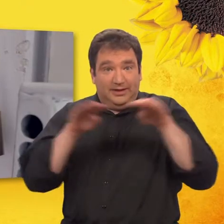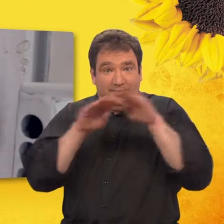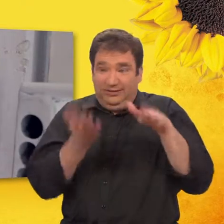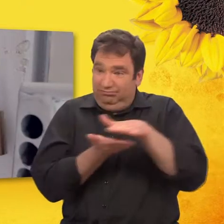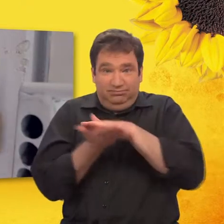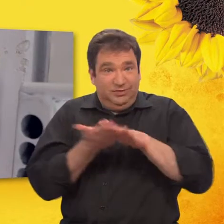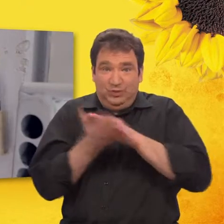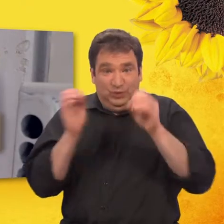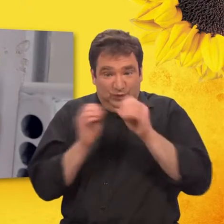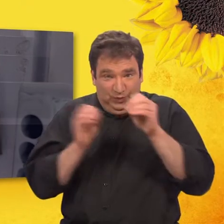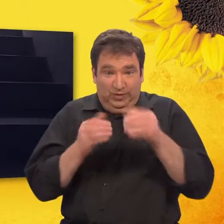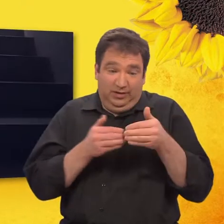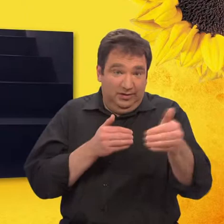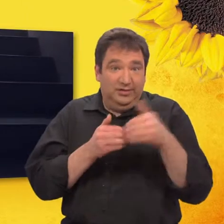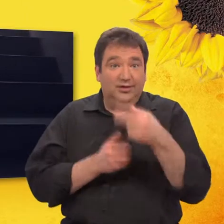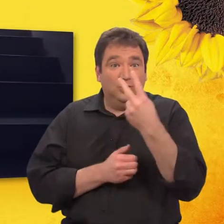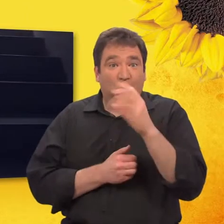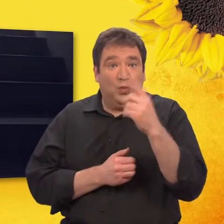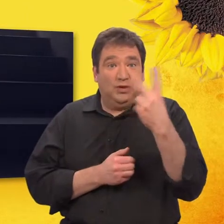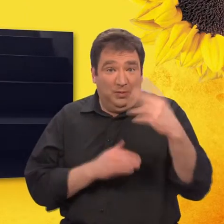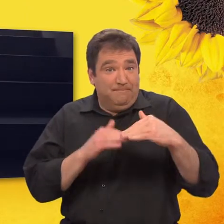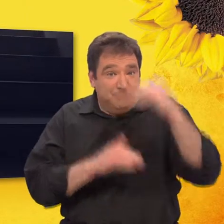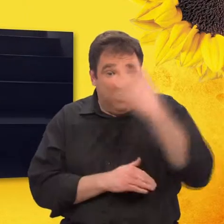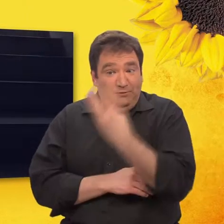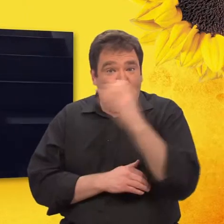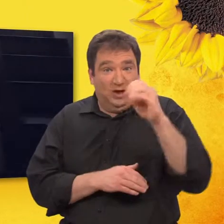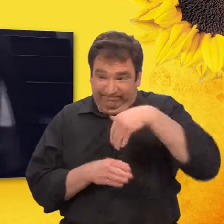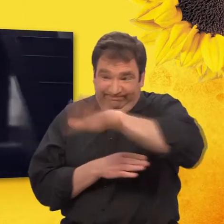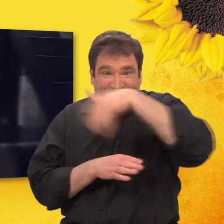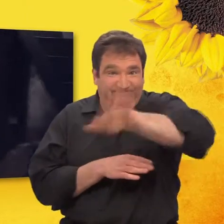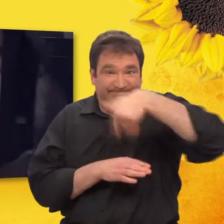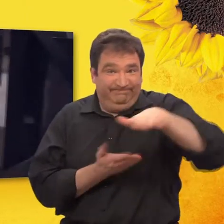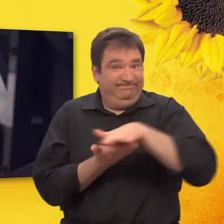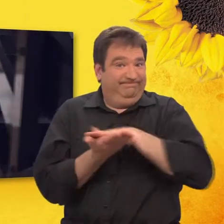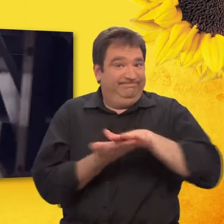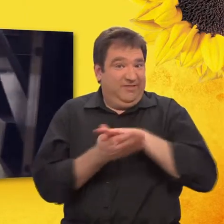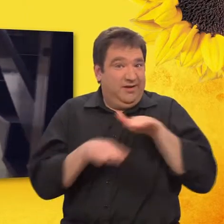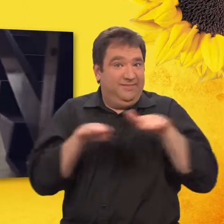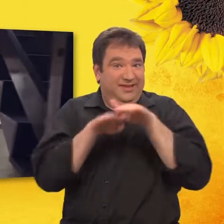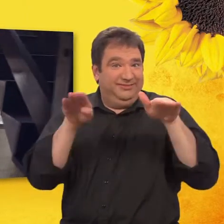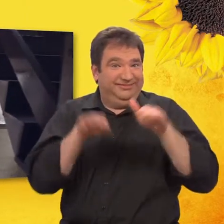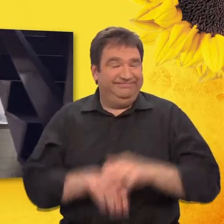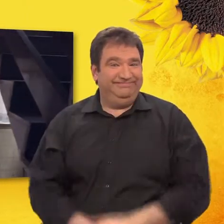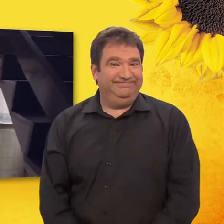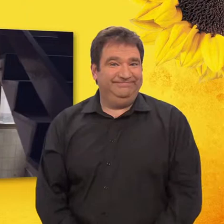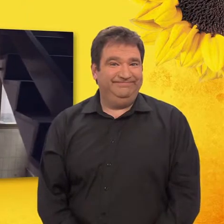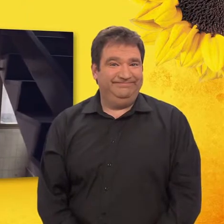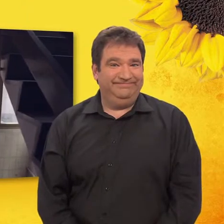Empty flats. In 2012, 400 pending evictions.